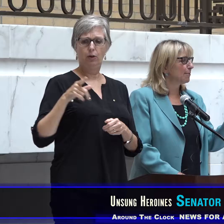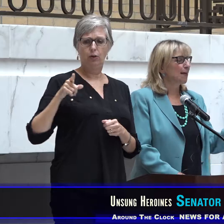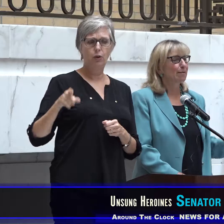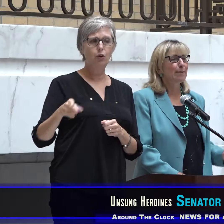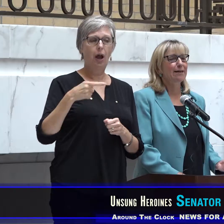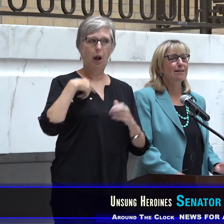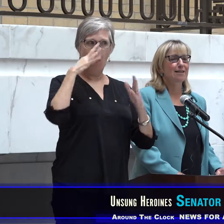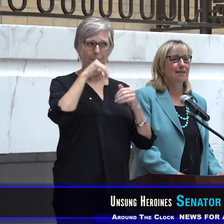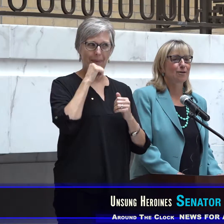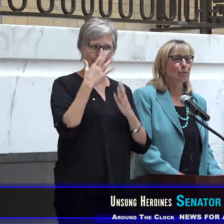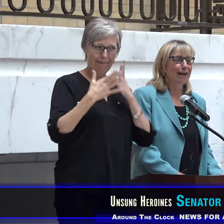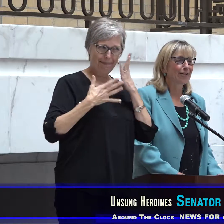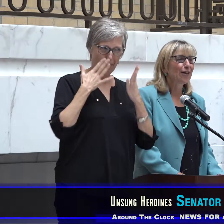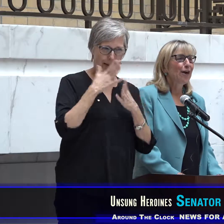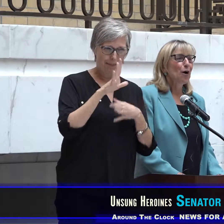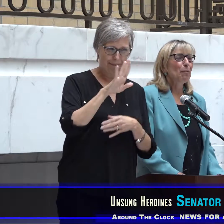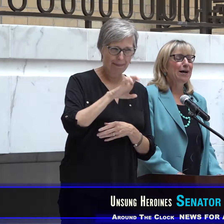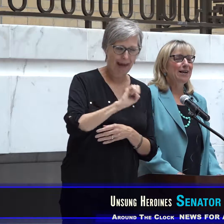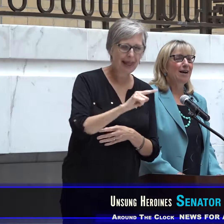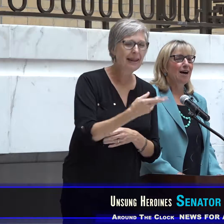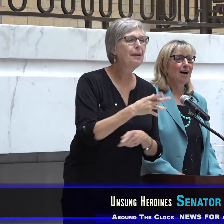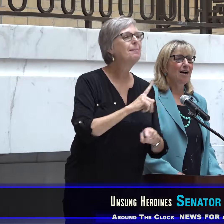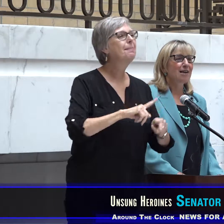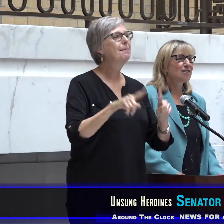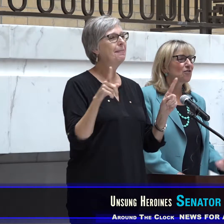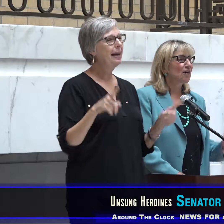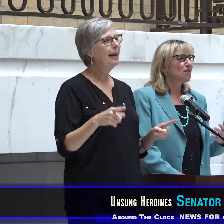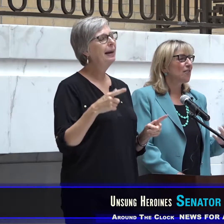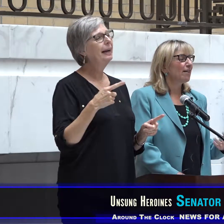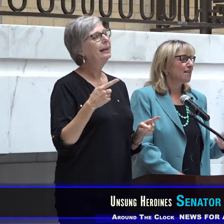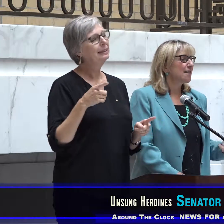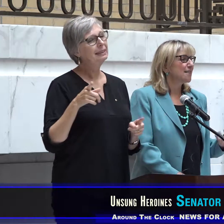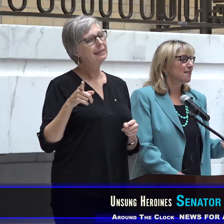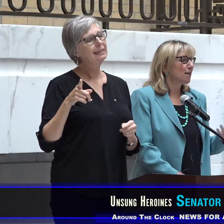I hope I'm not embarrassing you, Beth, but